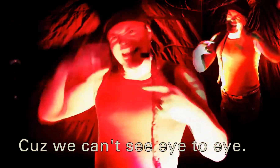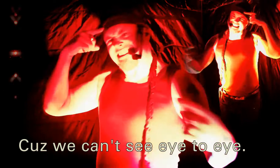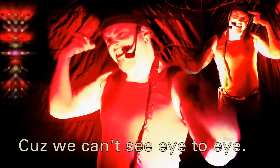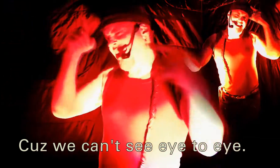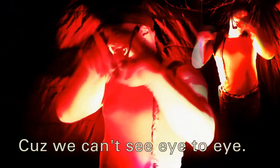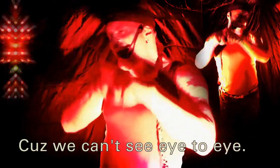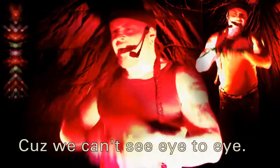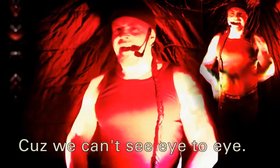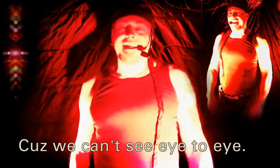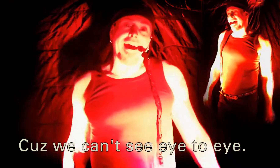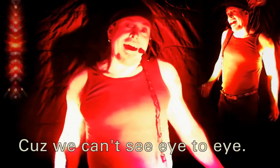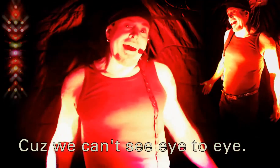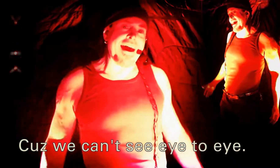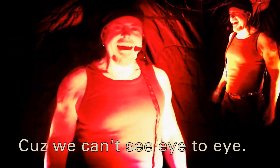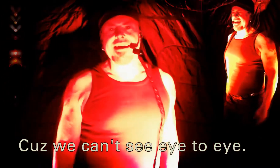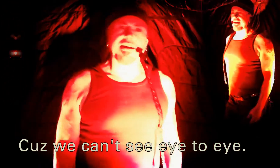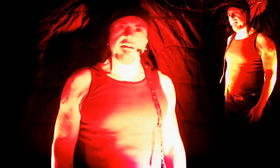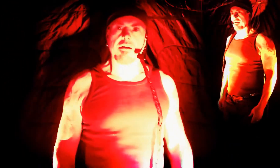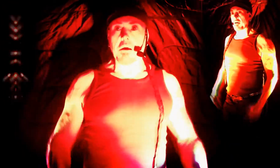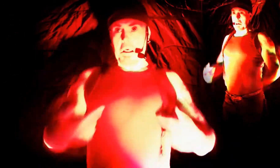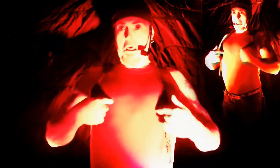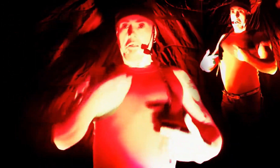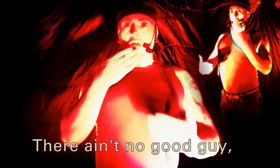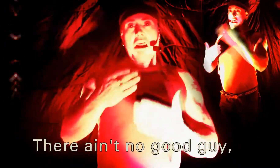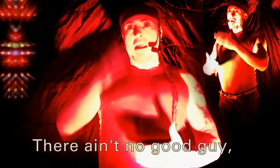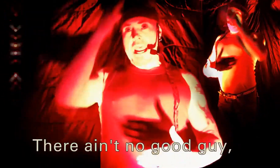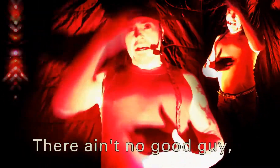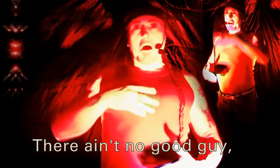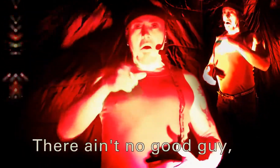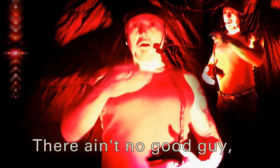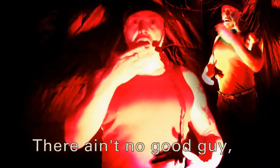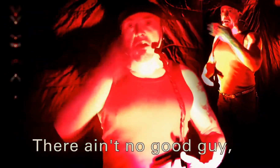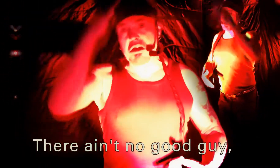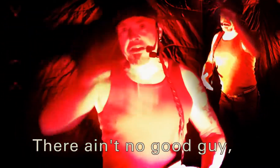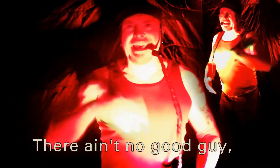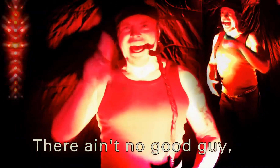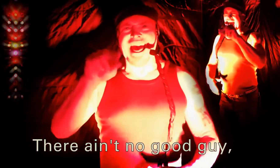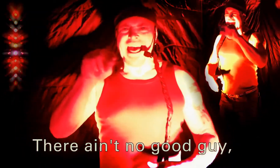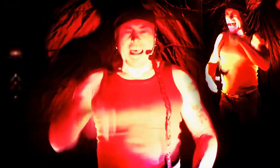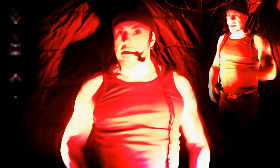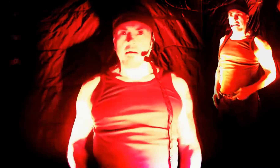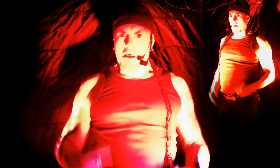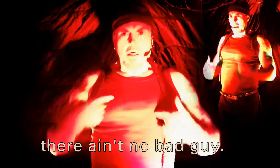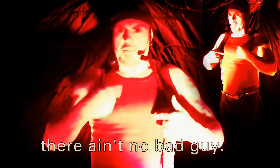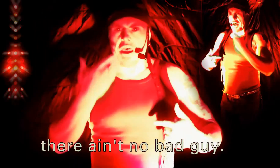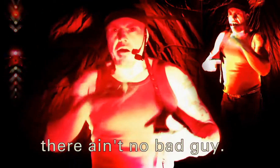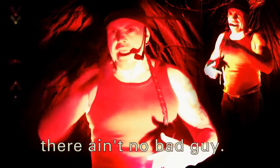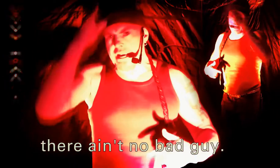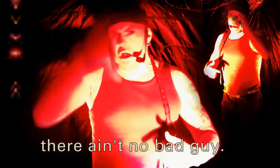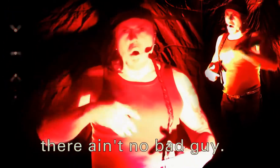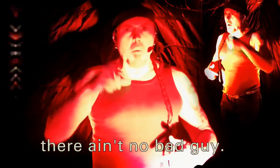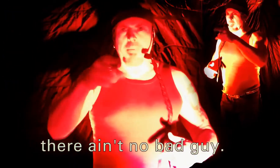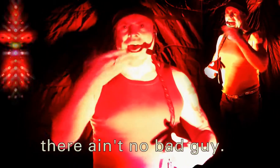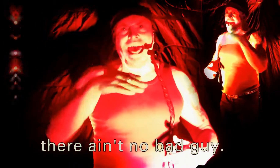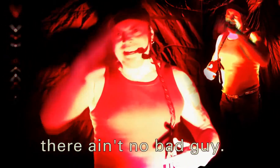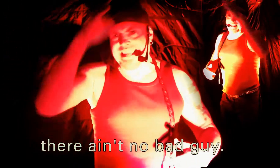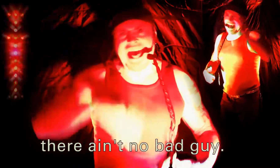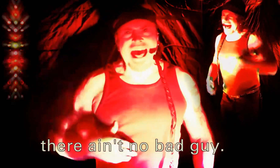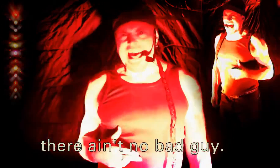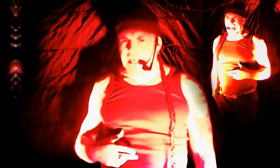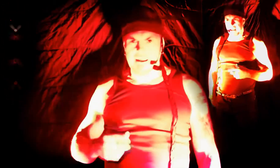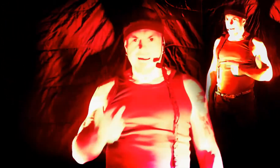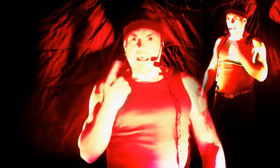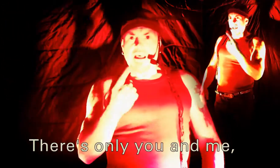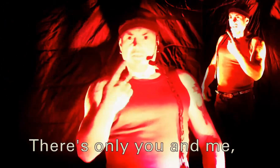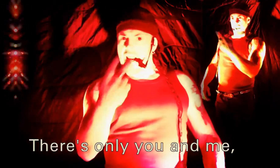'cause we can't see eye to eye. There ain't no good guy, there ain't no